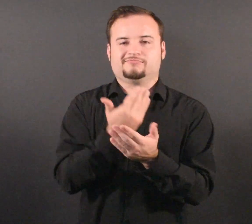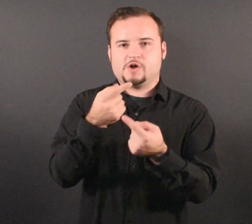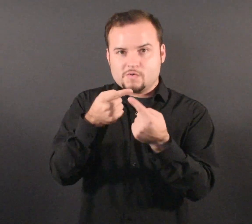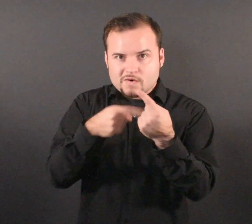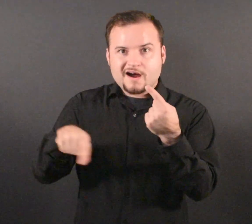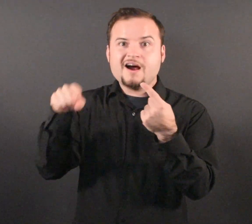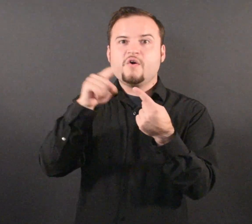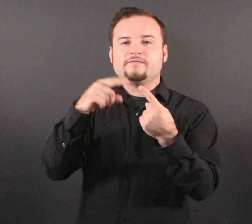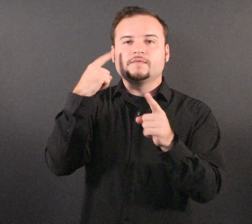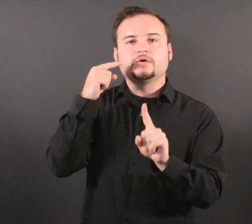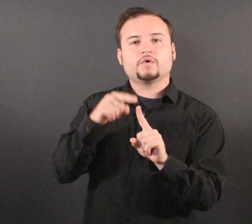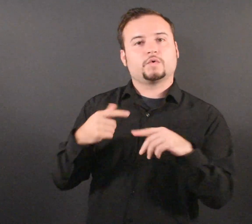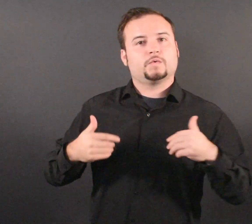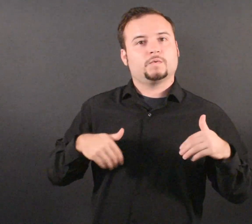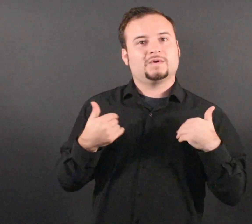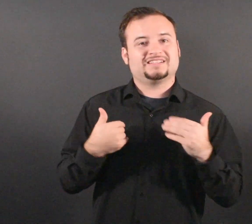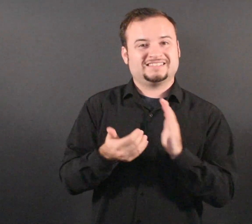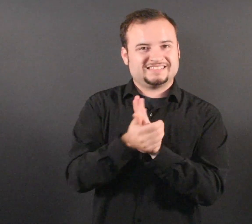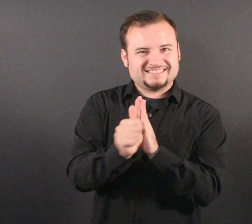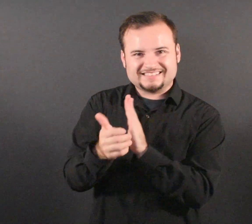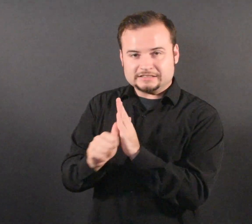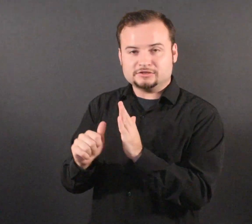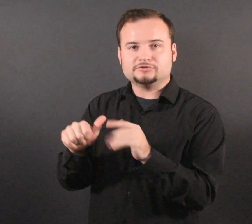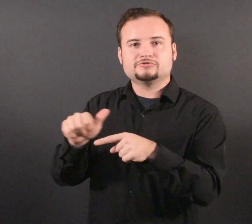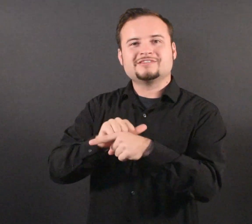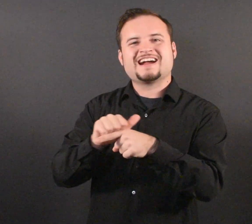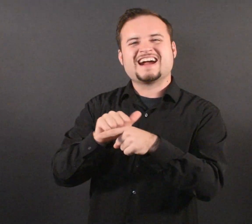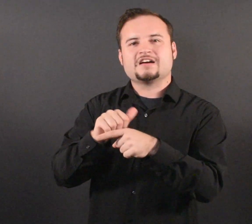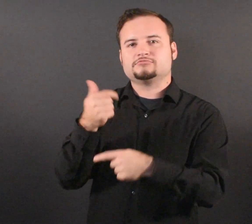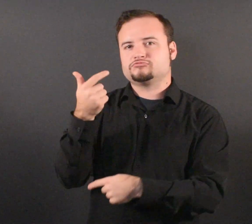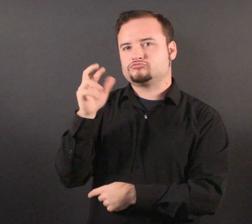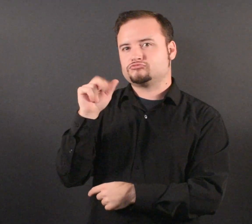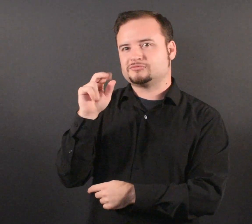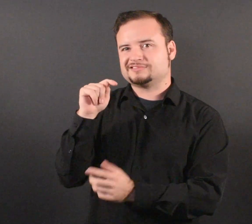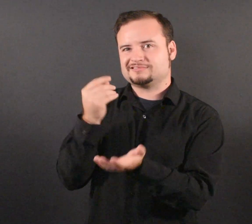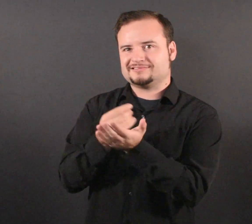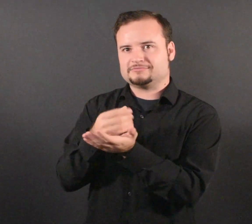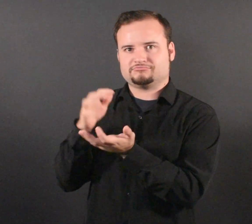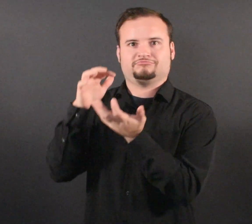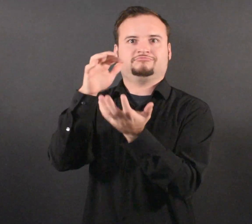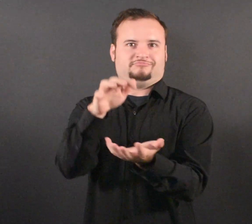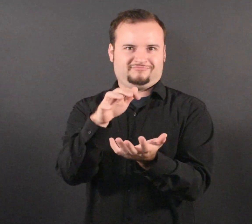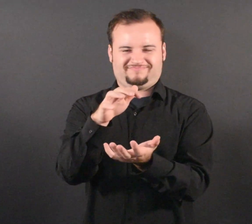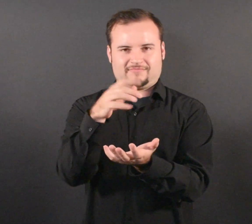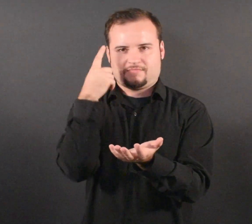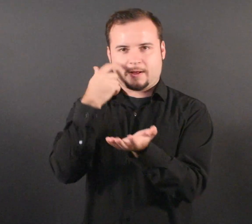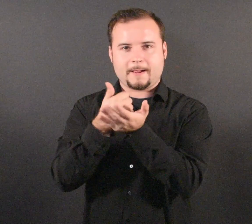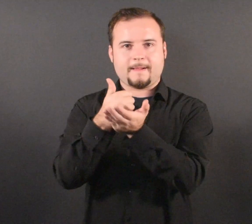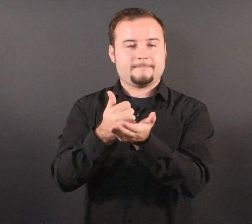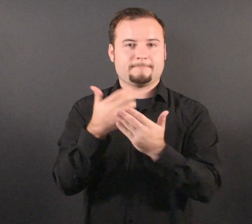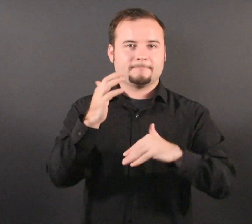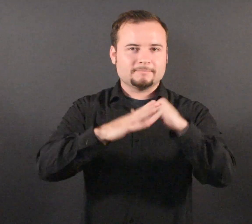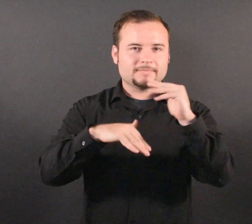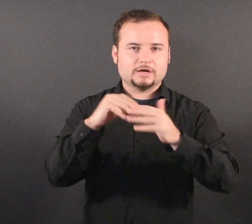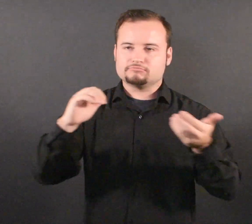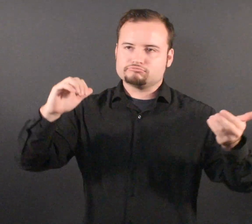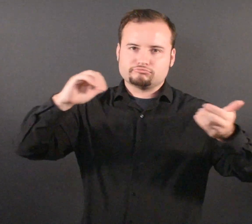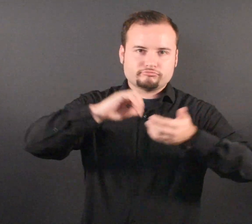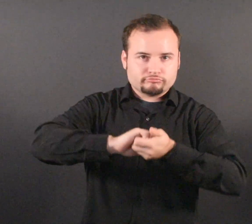The next round of Youth Skills Training Grants to help build partnerships